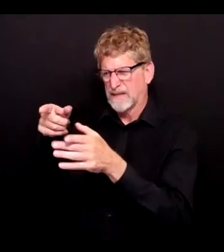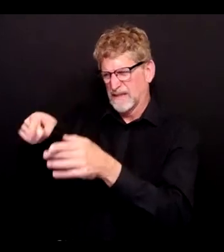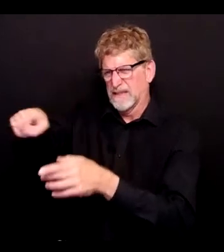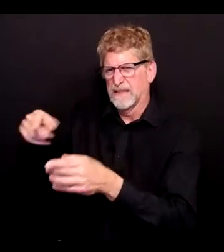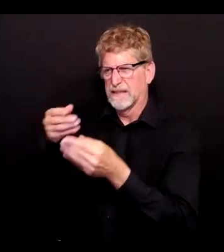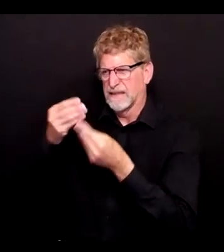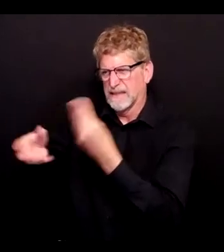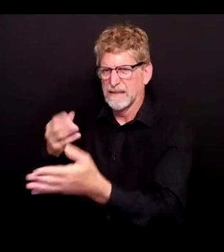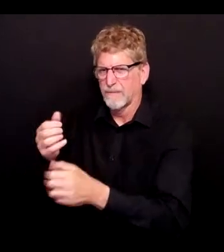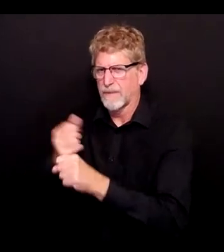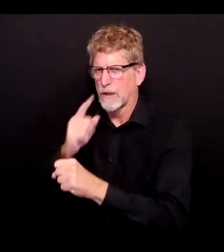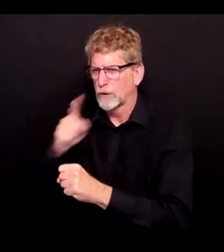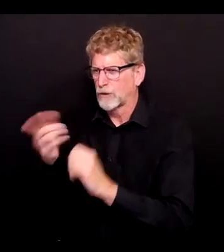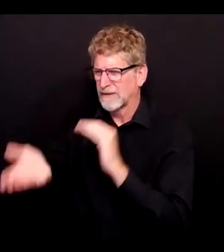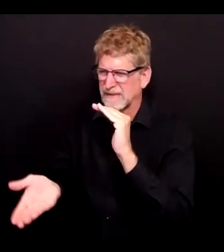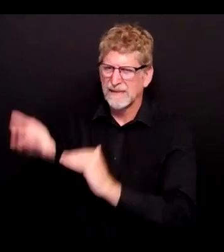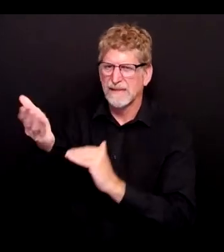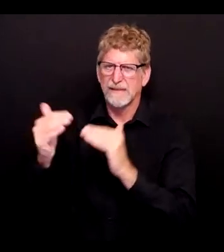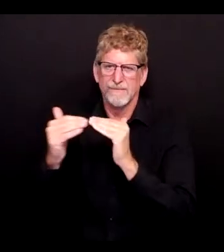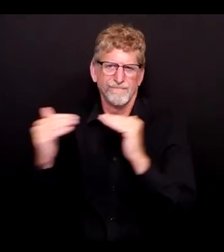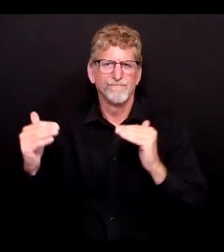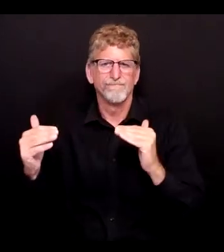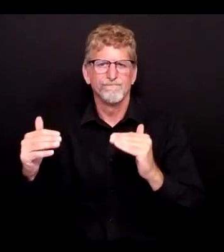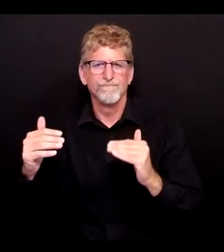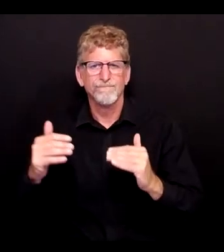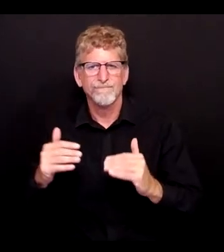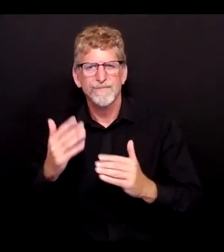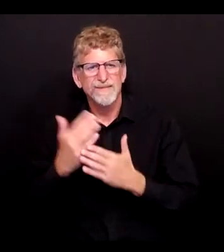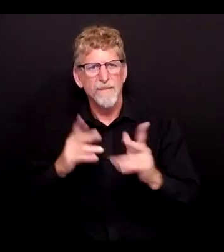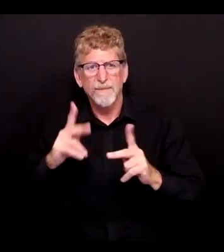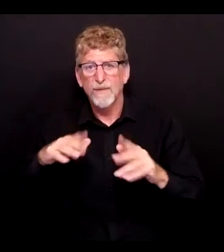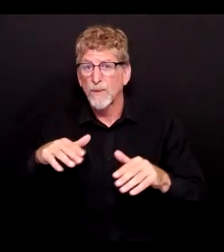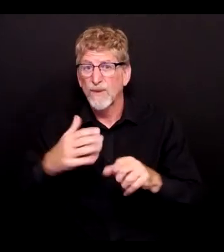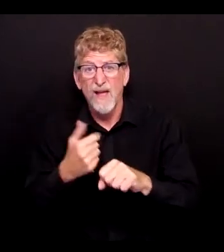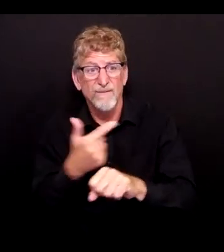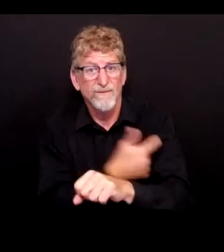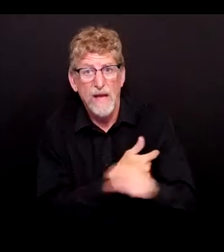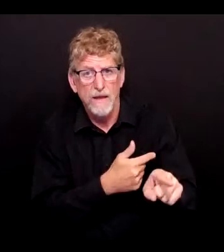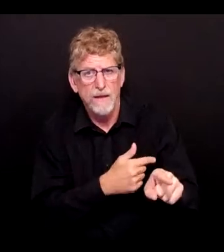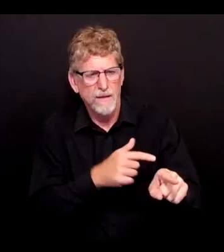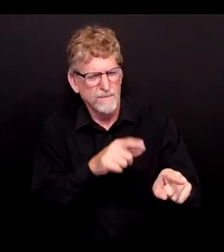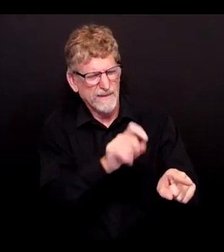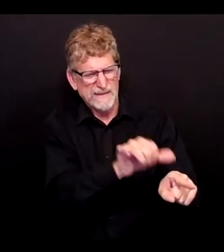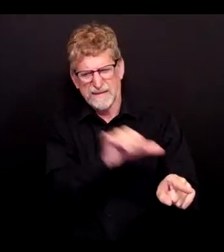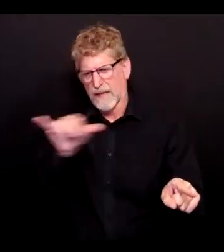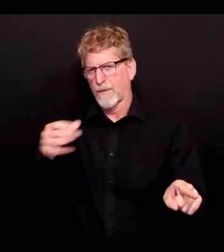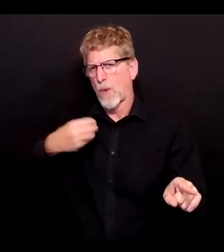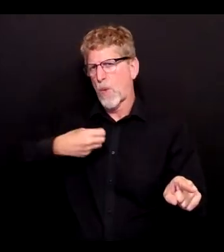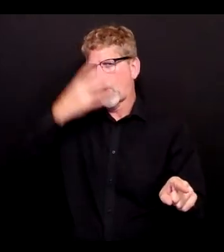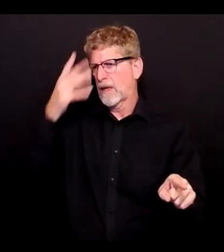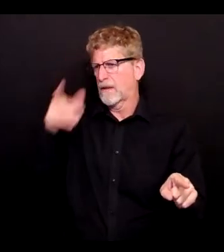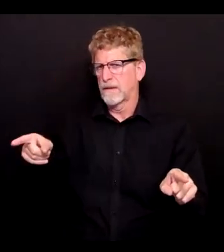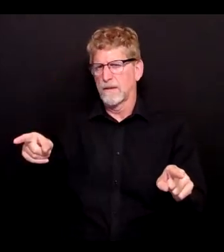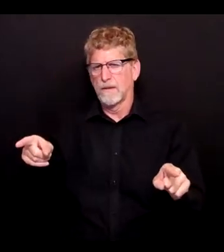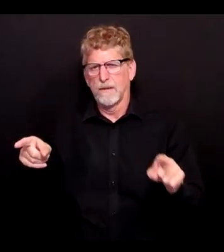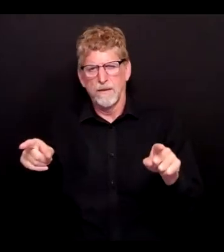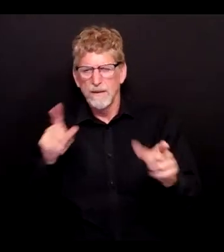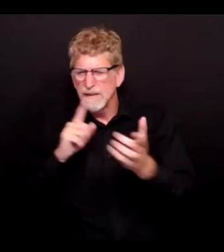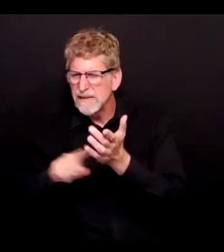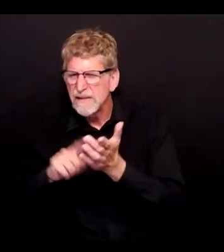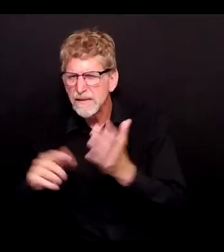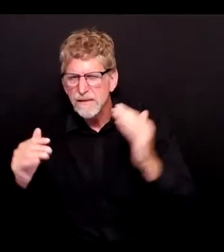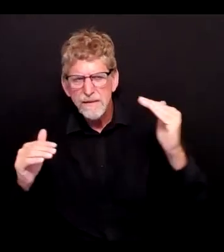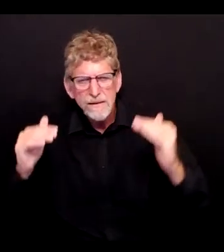are currently not getting vaccinated at the same rate. So a lot of work is going into trying to be very intentional about getting